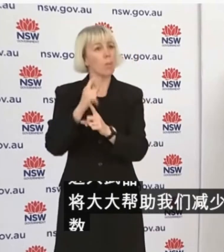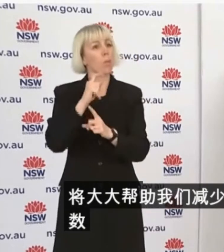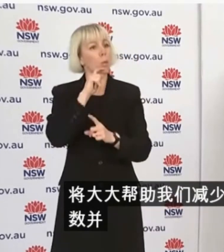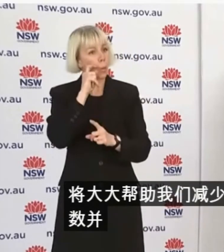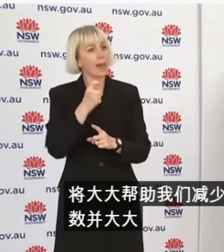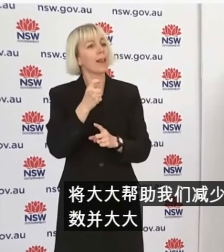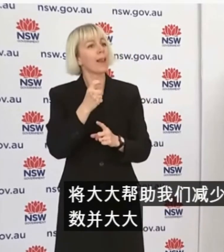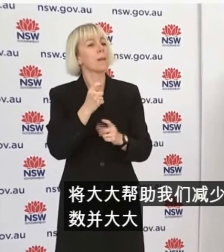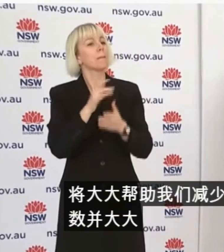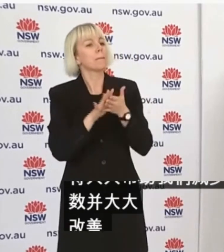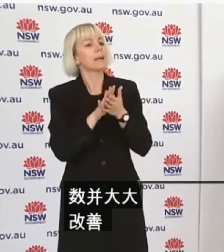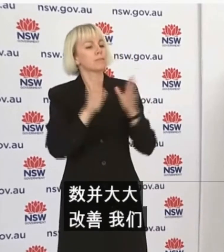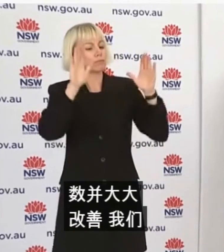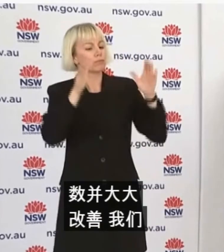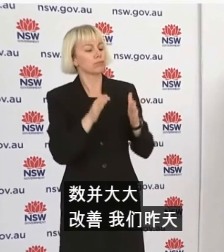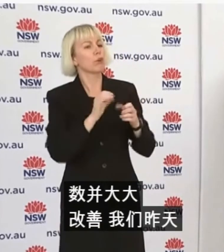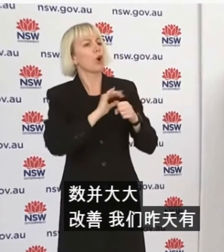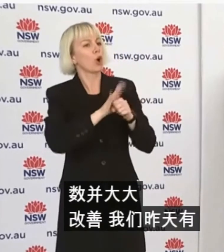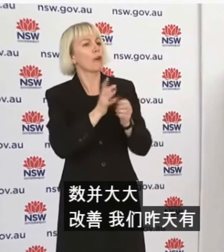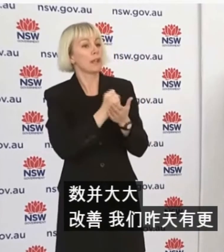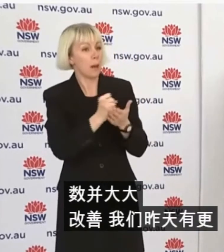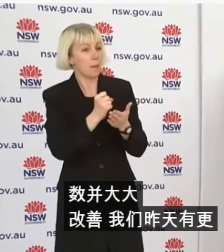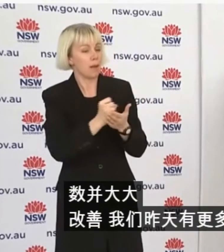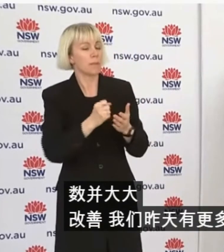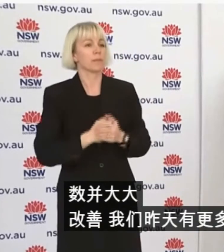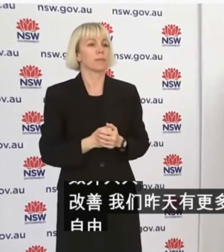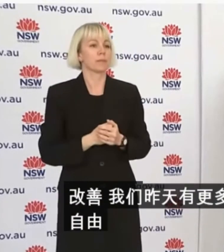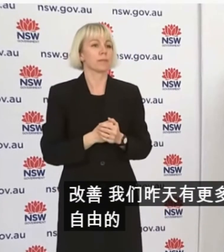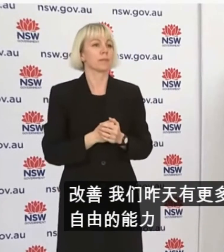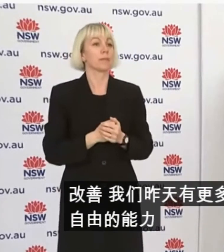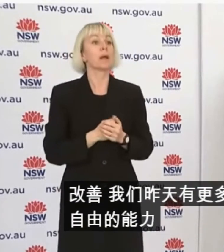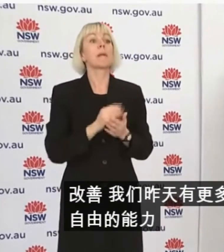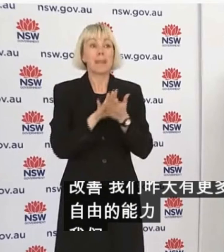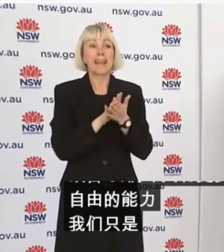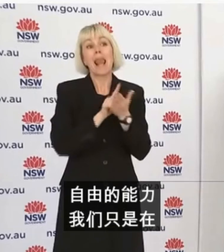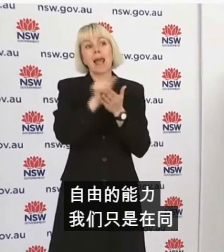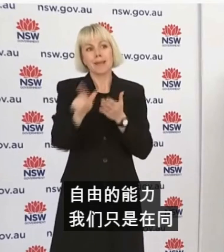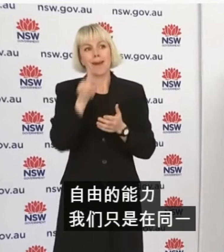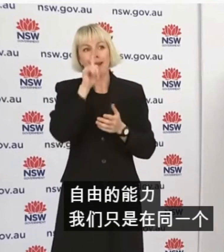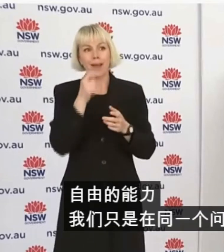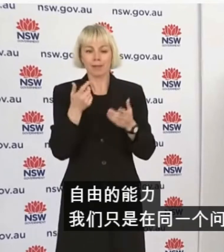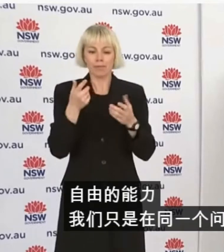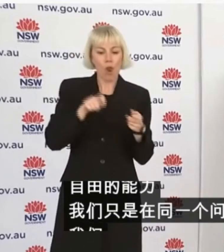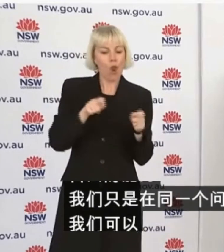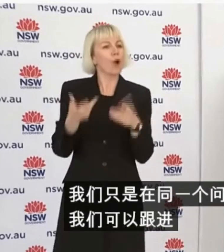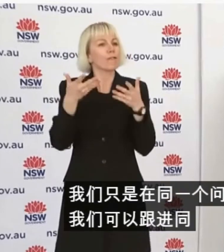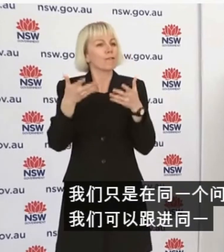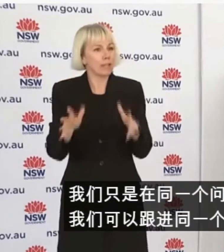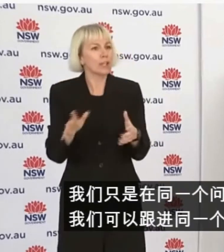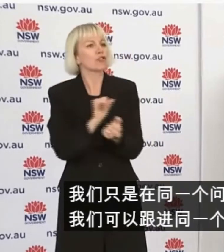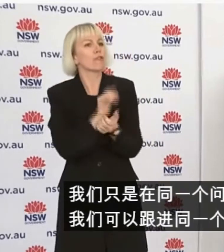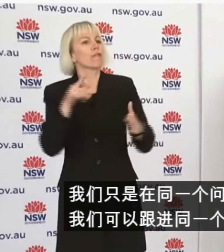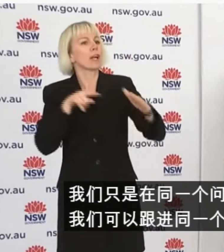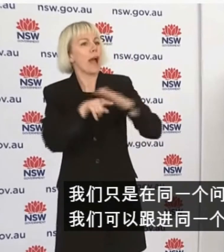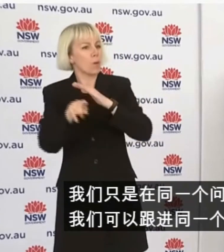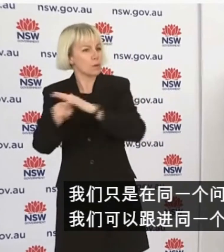case numbers and massively improve our ability to have additional freedoms moving forward. Said yesterday, Premier, just on the same issue, if we can follow it up on that